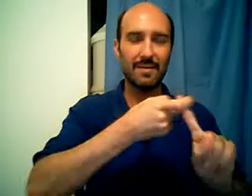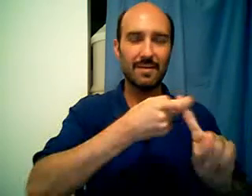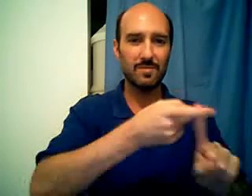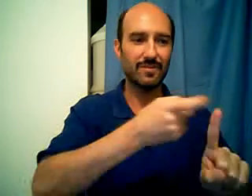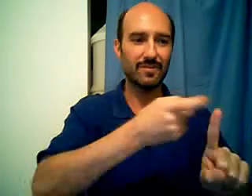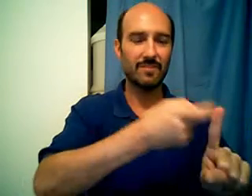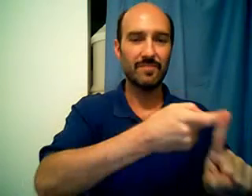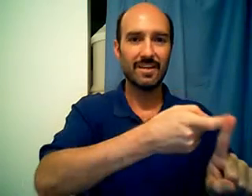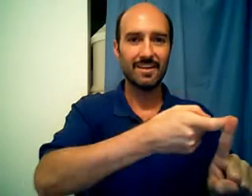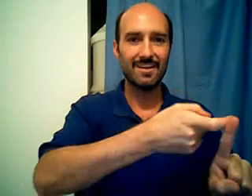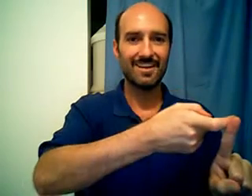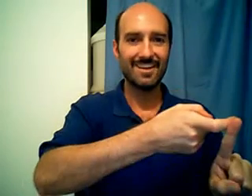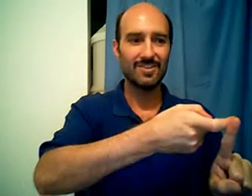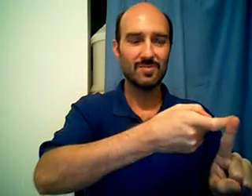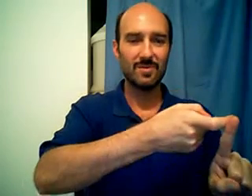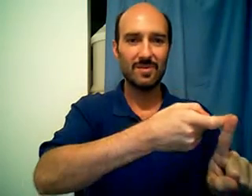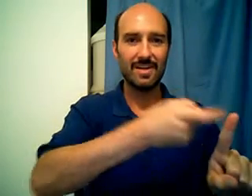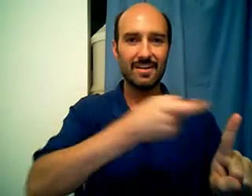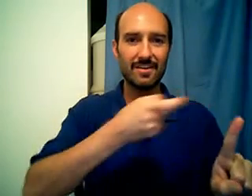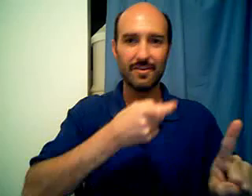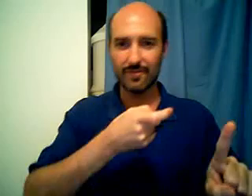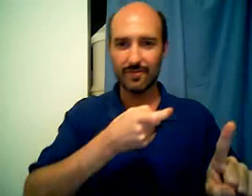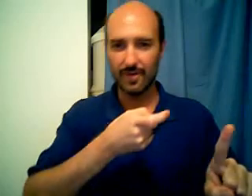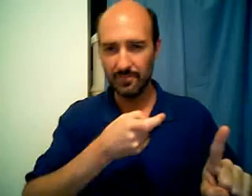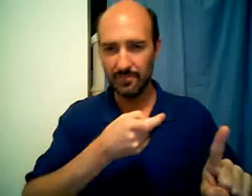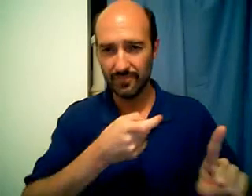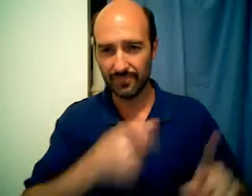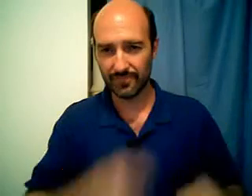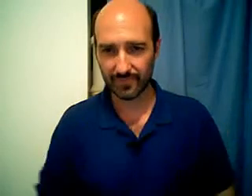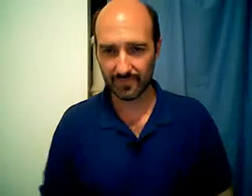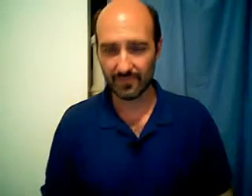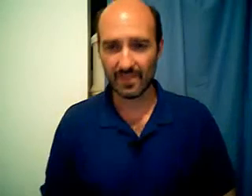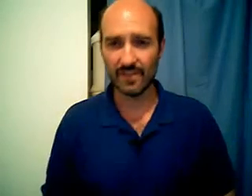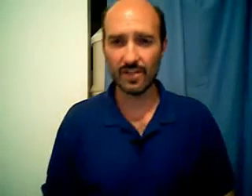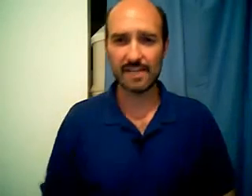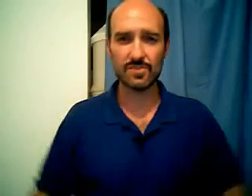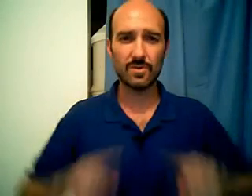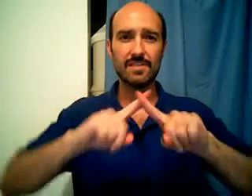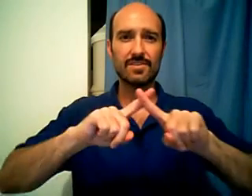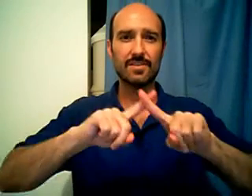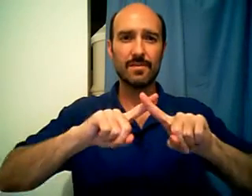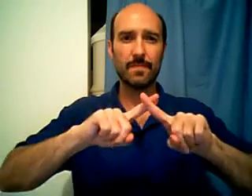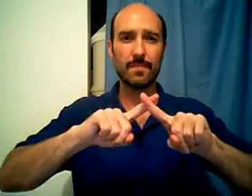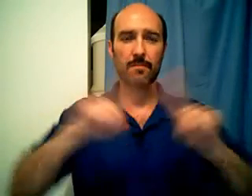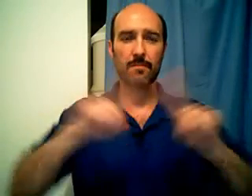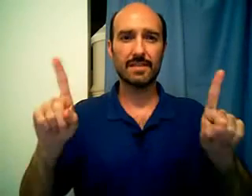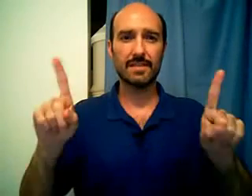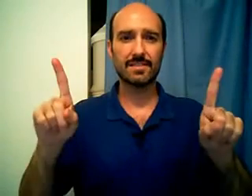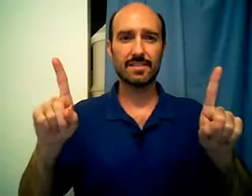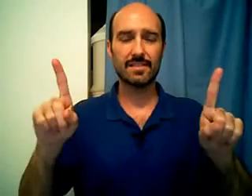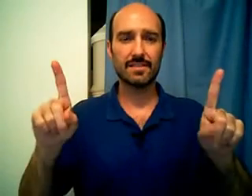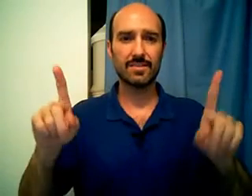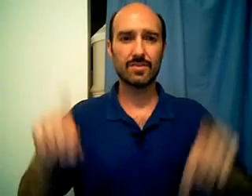wouldn't be from. You just put it behind it. From. And the last one is but